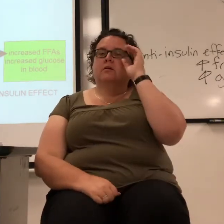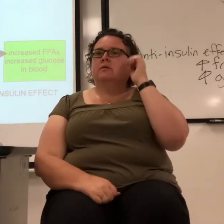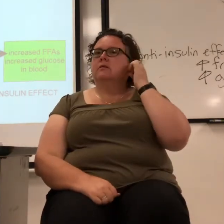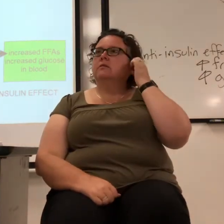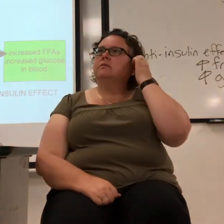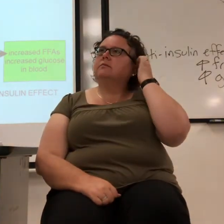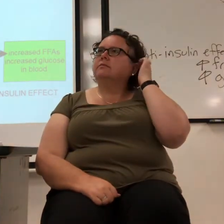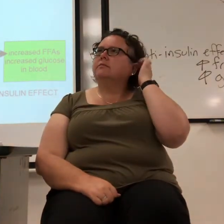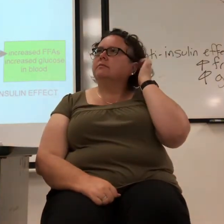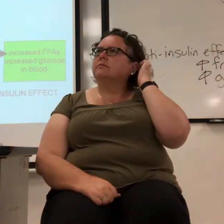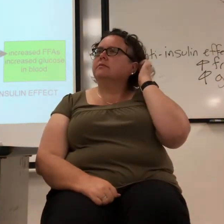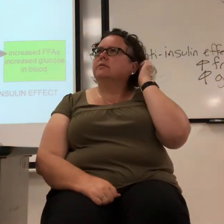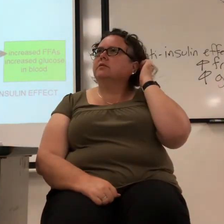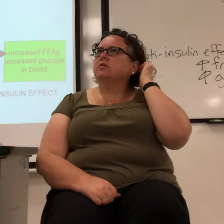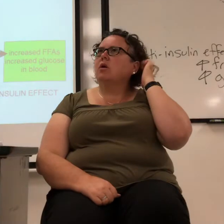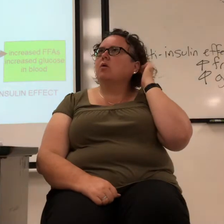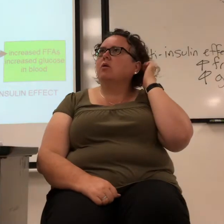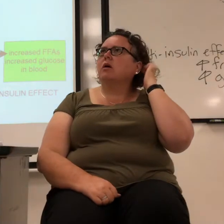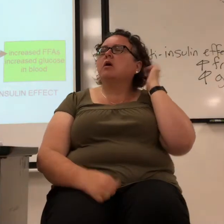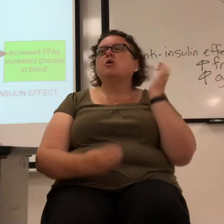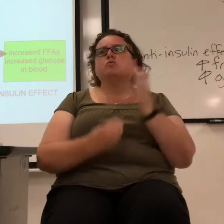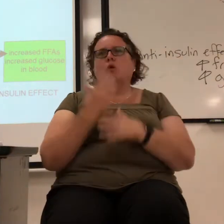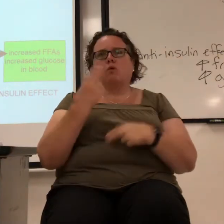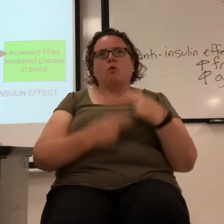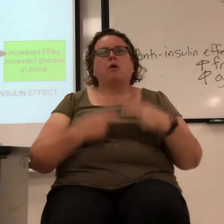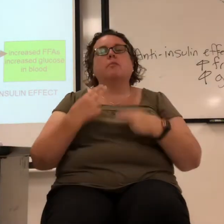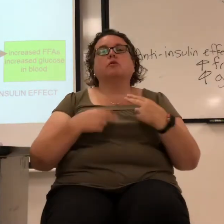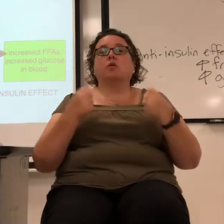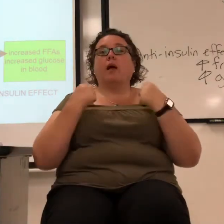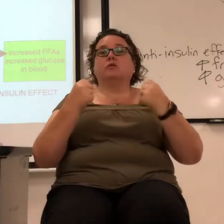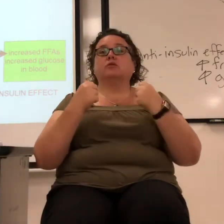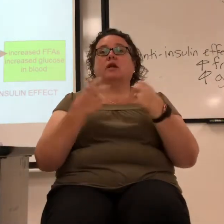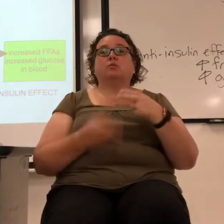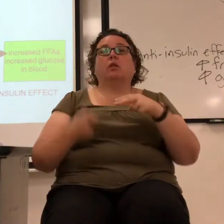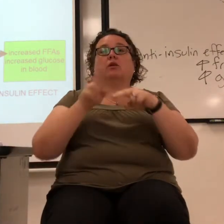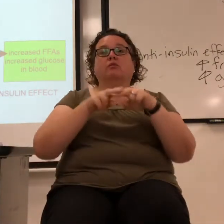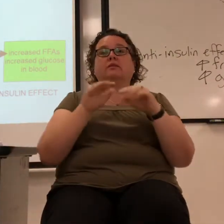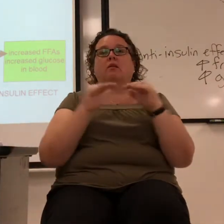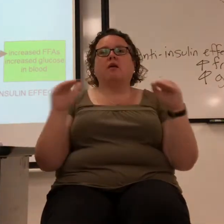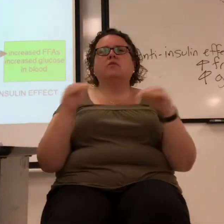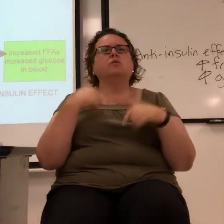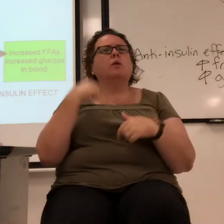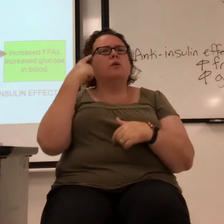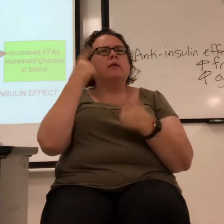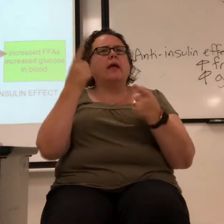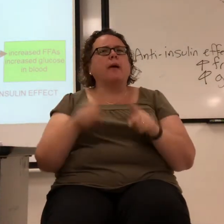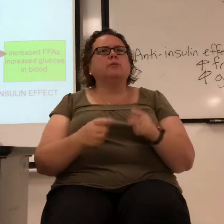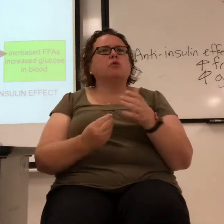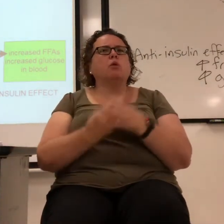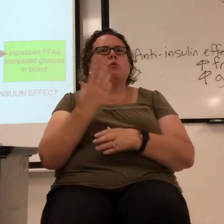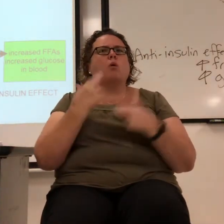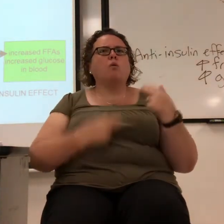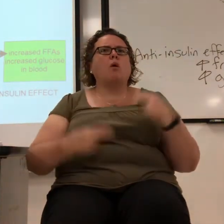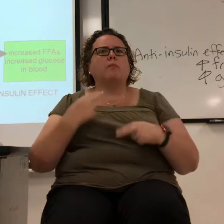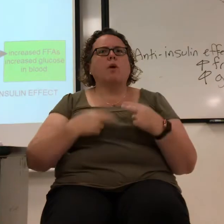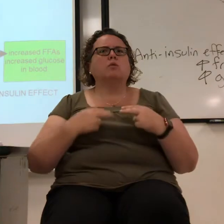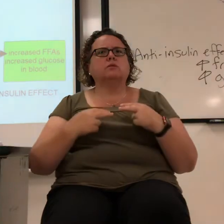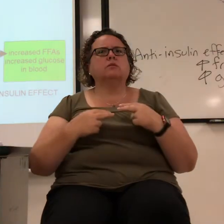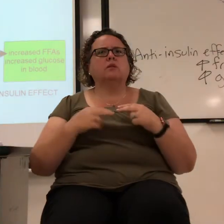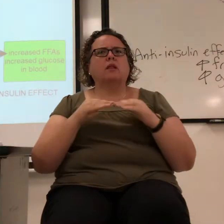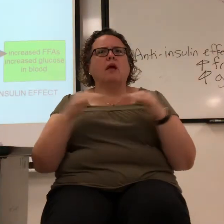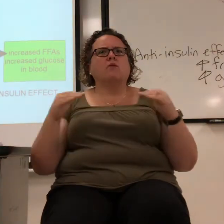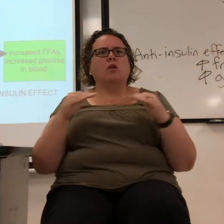Growth hormone. So exercise will increase the levels. What do you think happens to the growth hormone levels as you get older, decades of your life, up or